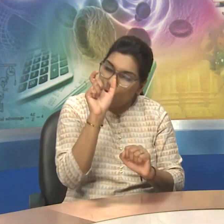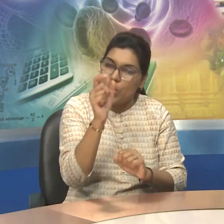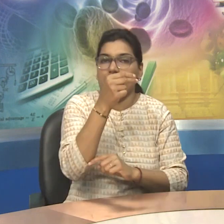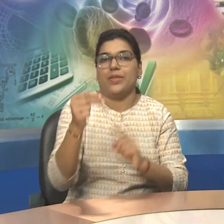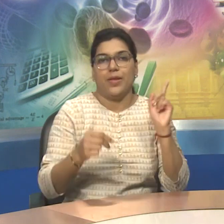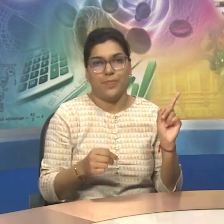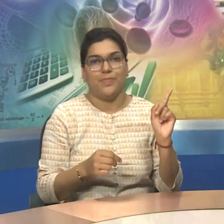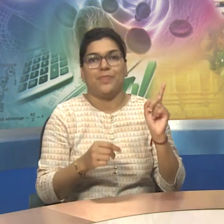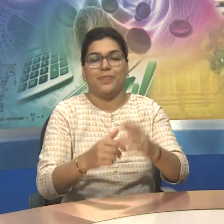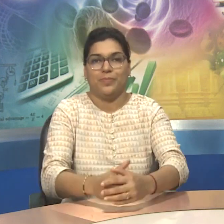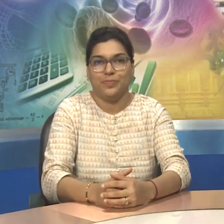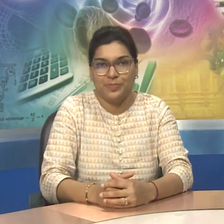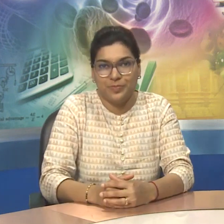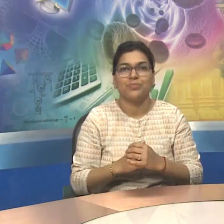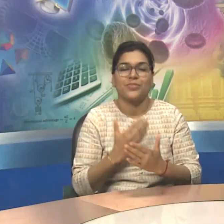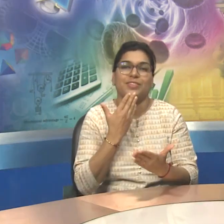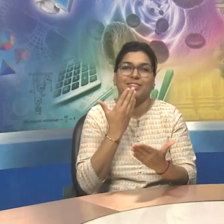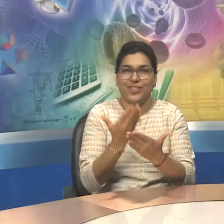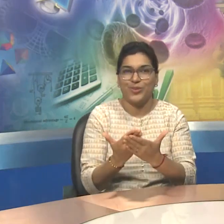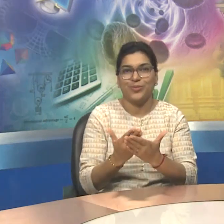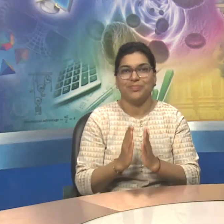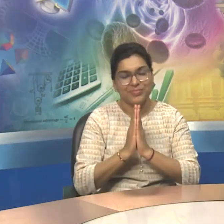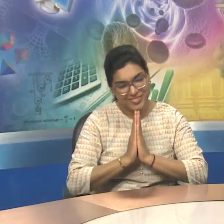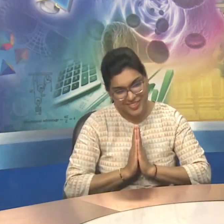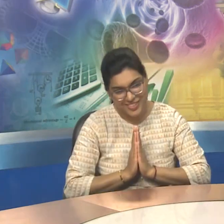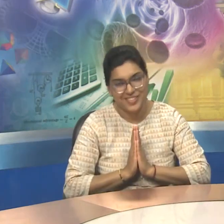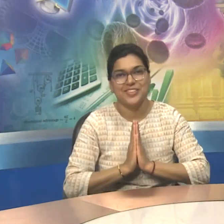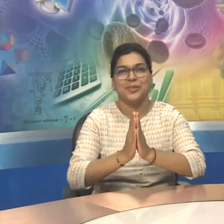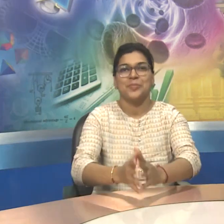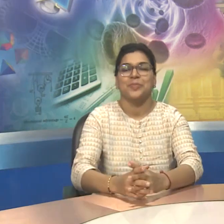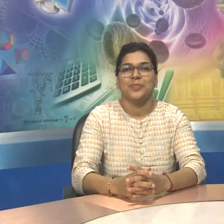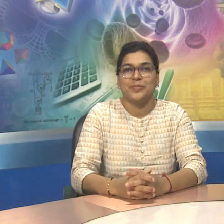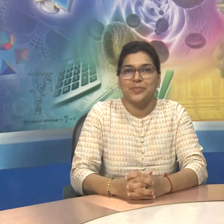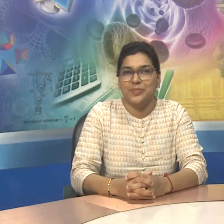Thank you. Namaste.